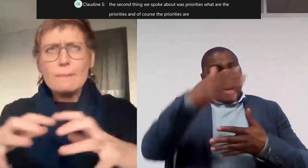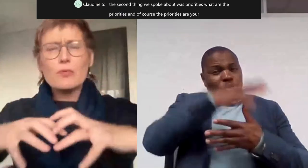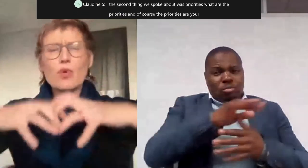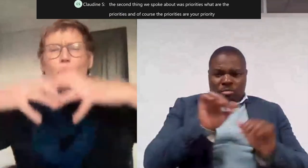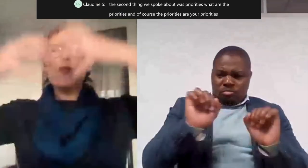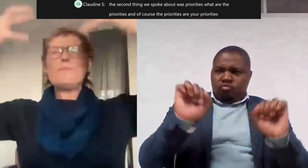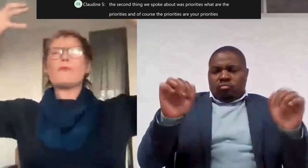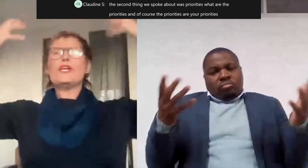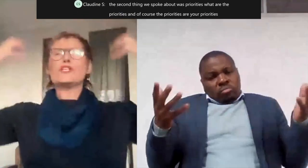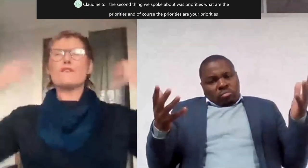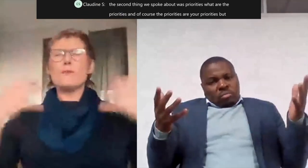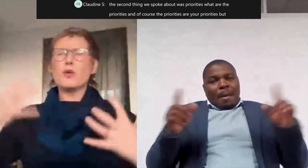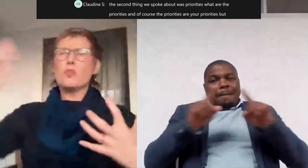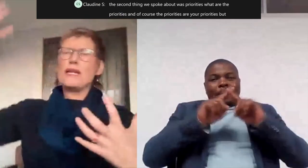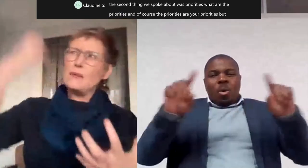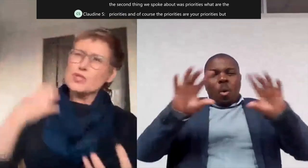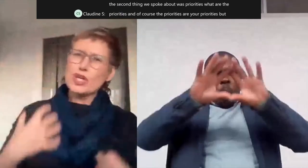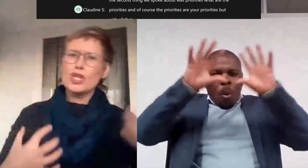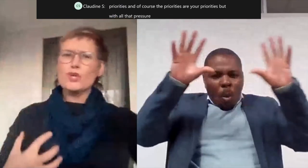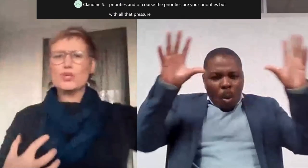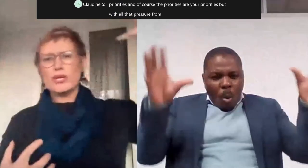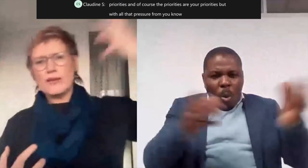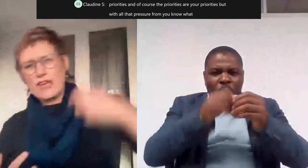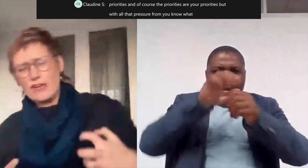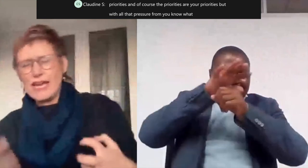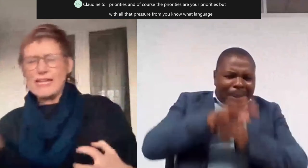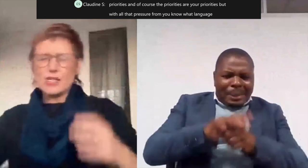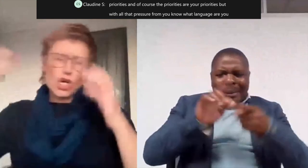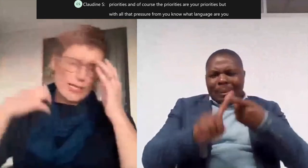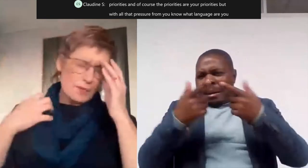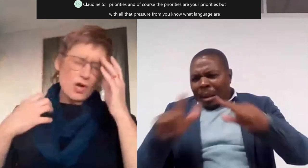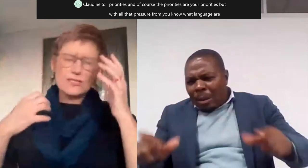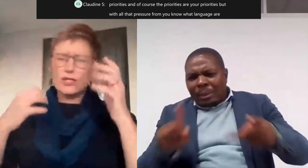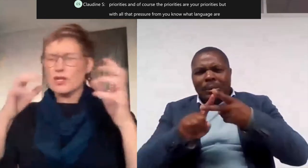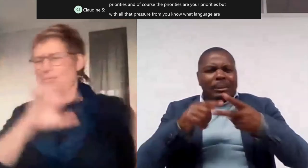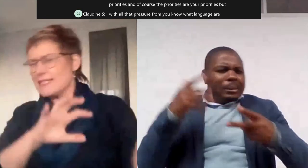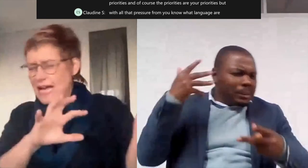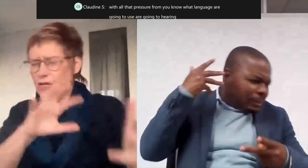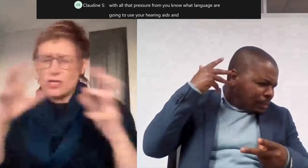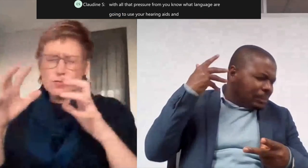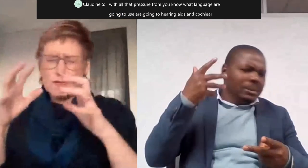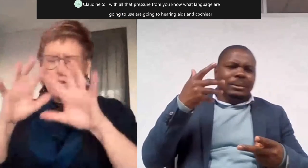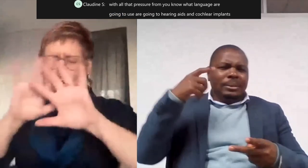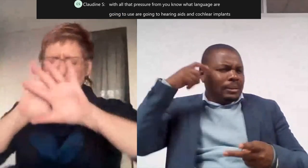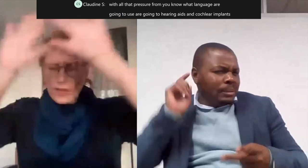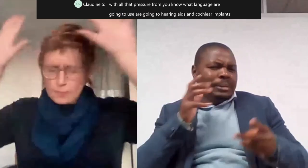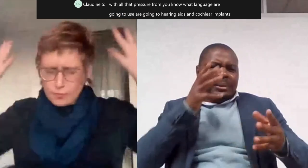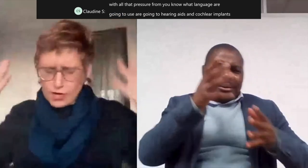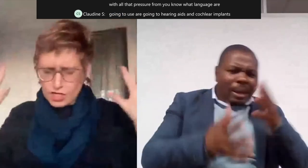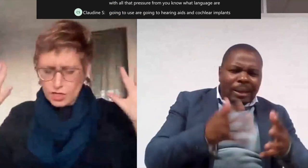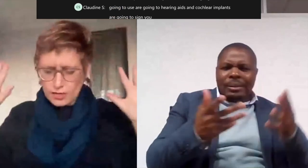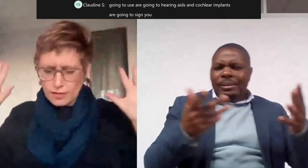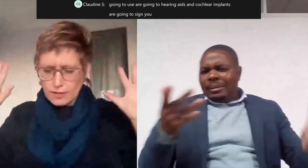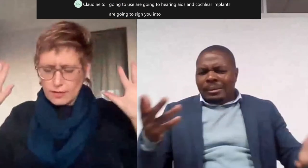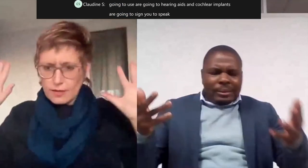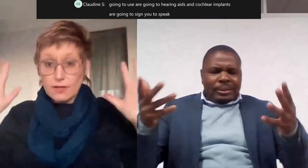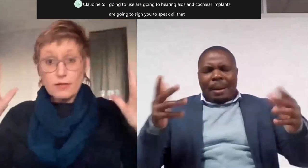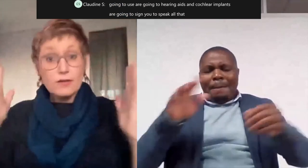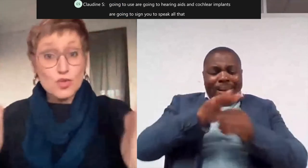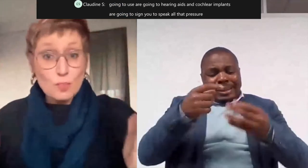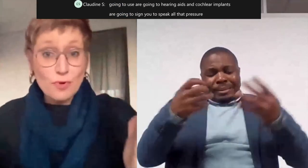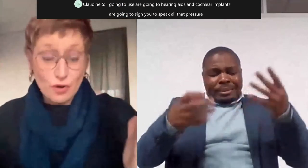priorities. But with all that pressure from, you know, what language are you going to use? Are you going to have hearing aids and cochlear implants? And are you going to sign? Are you going to speak? All that